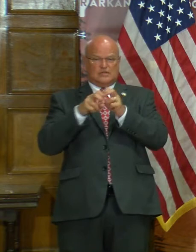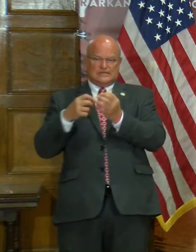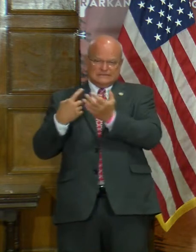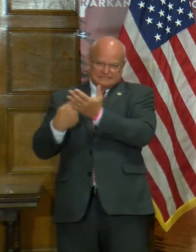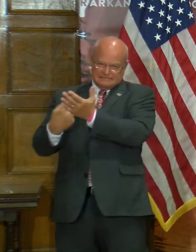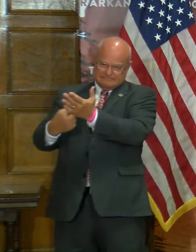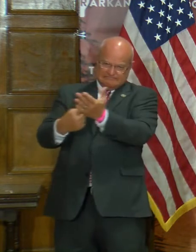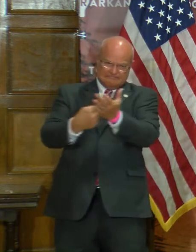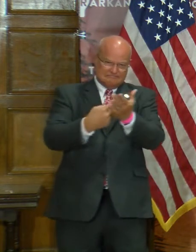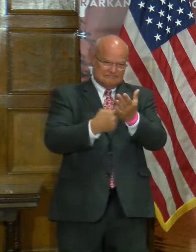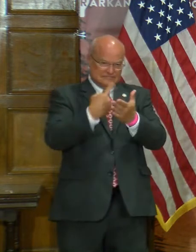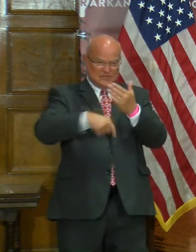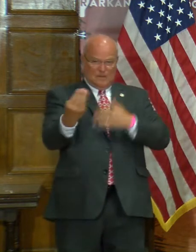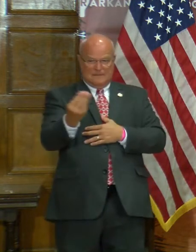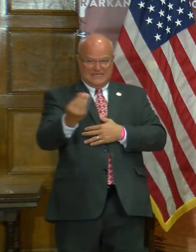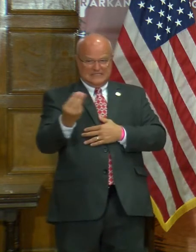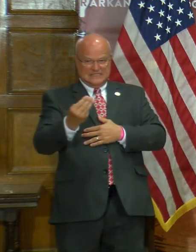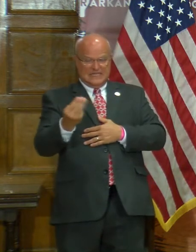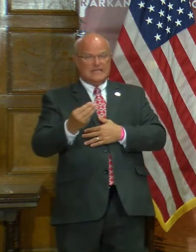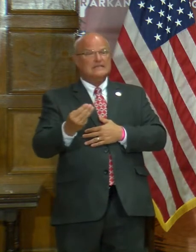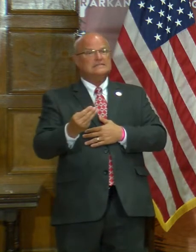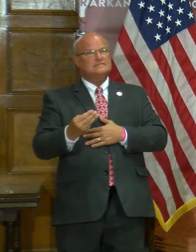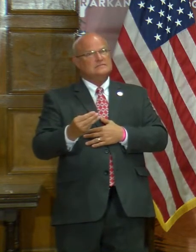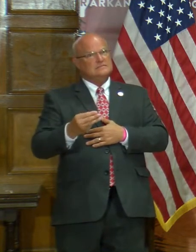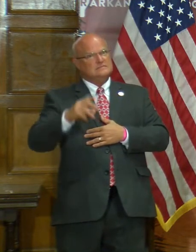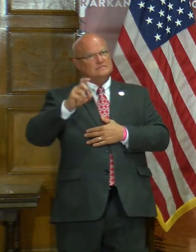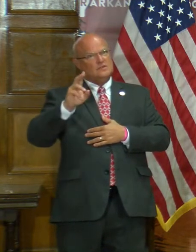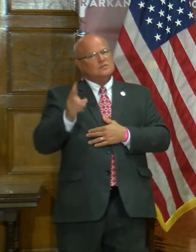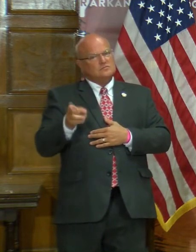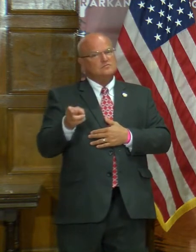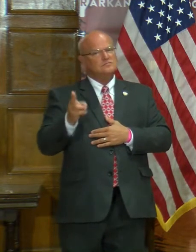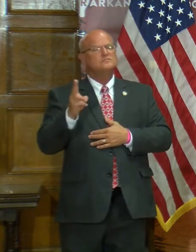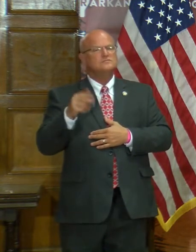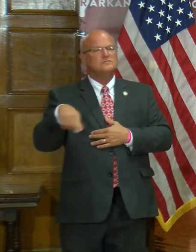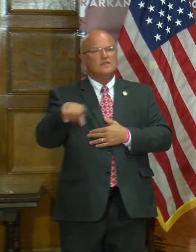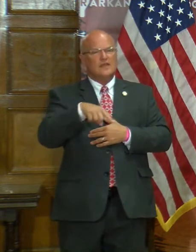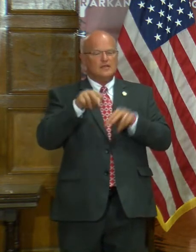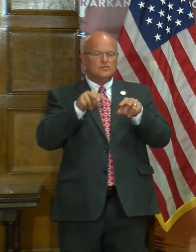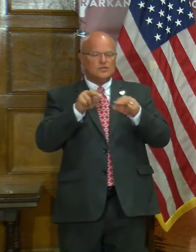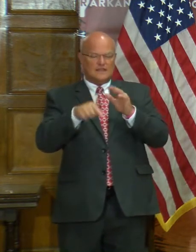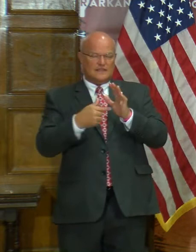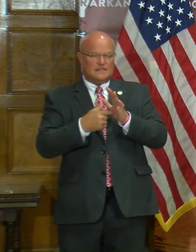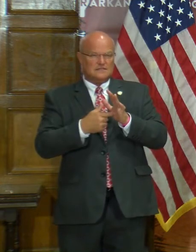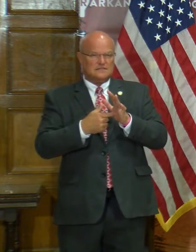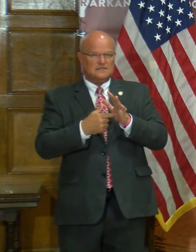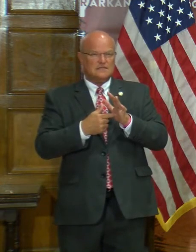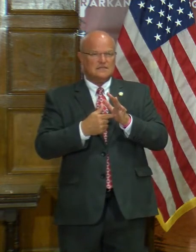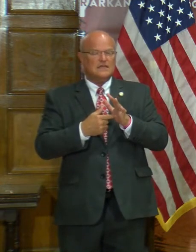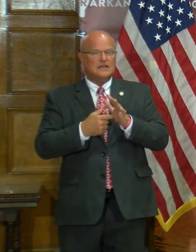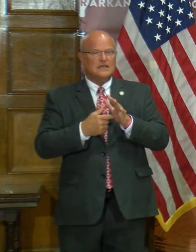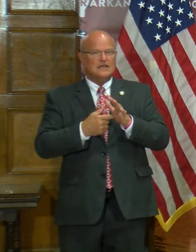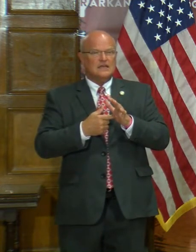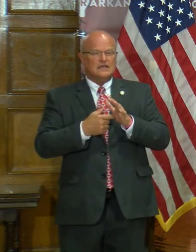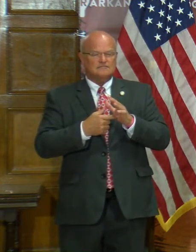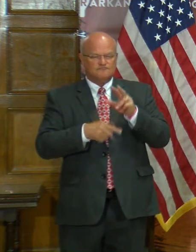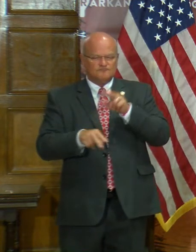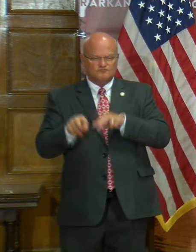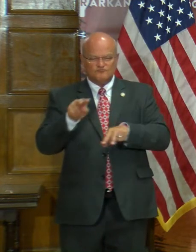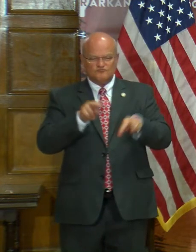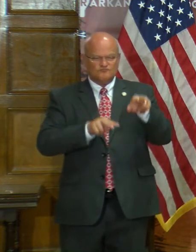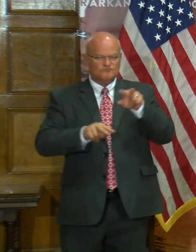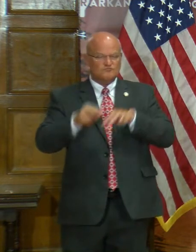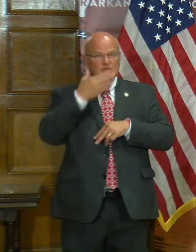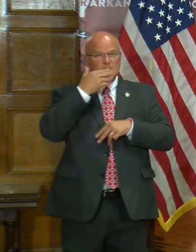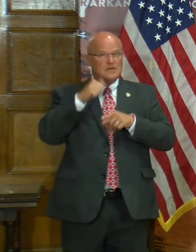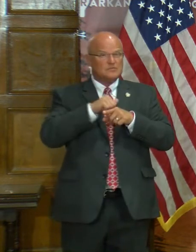meeting starting next Monday, and there's an urgency about they look at this. They're going to look at the